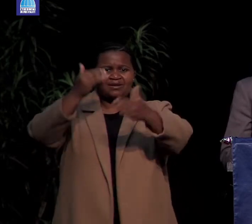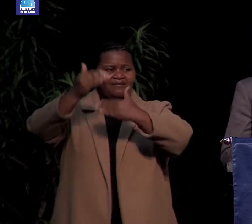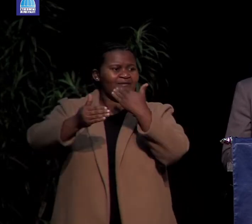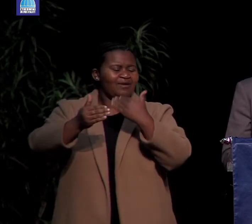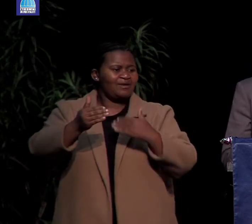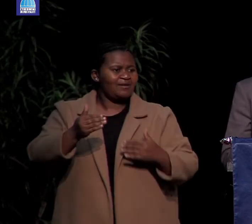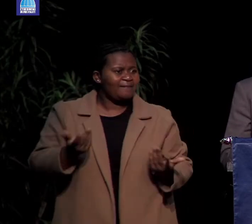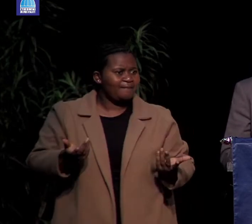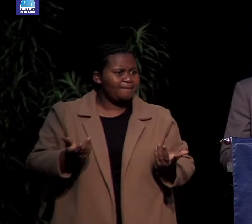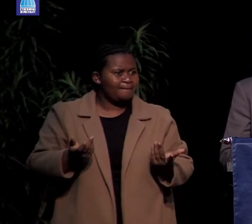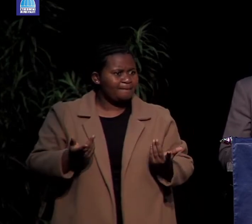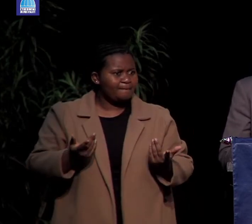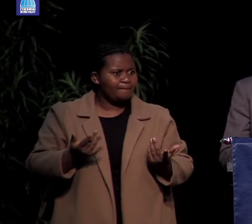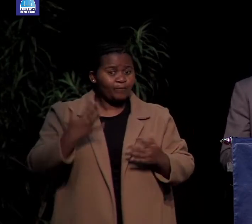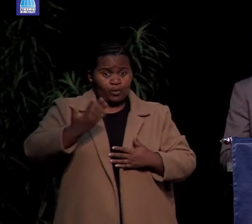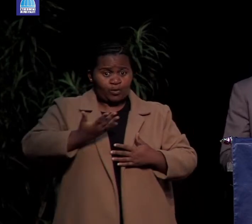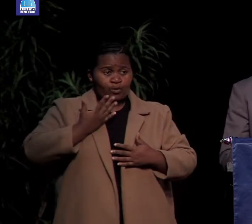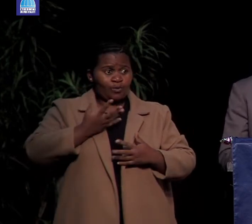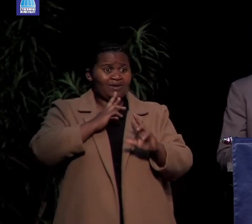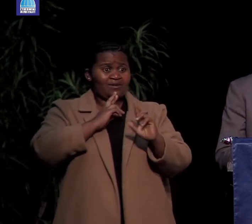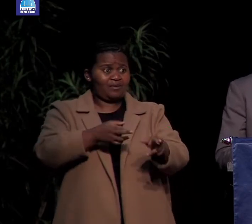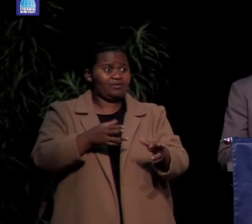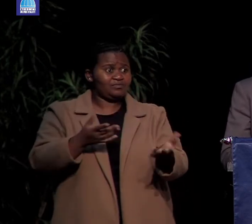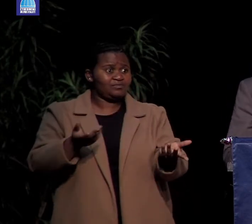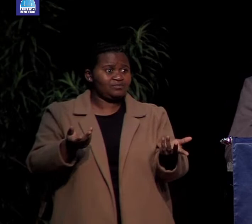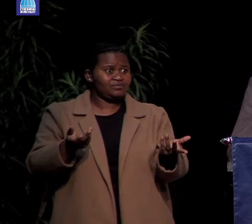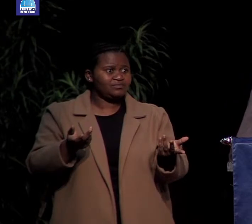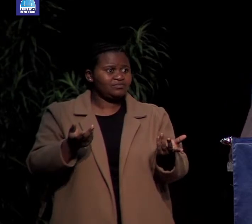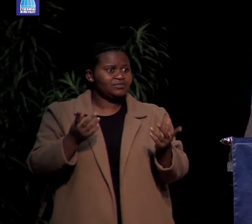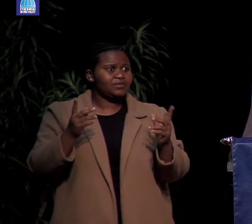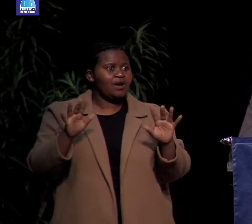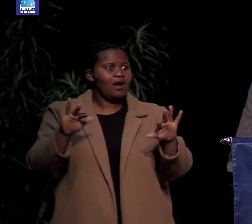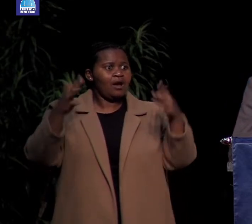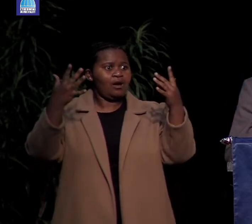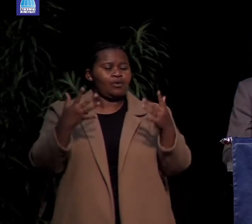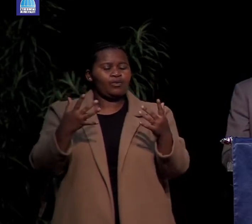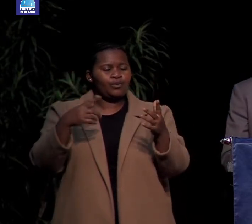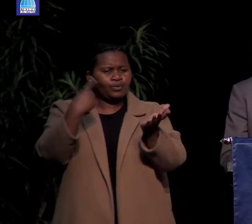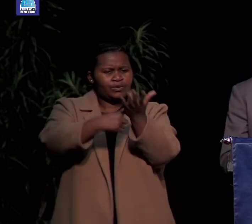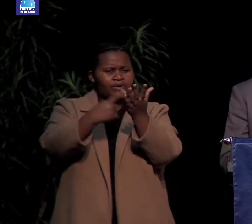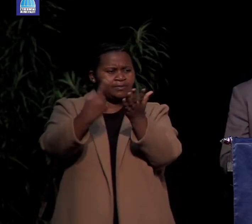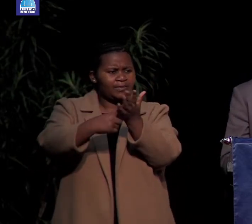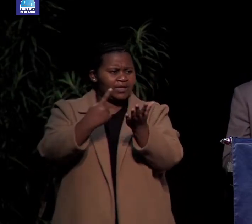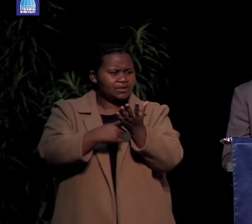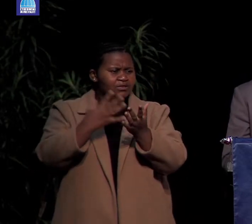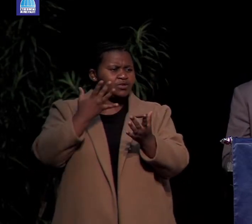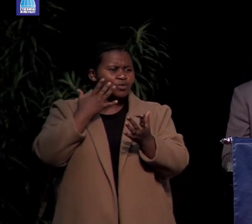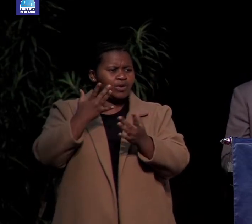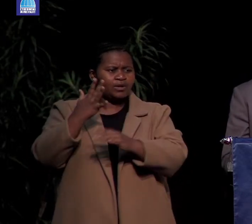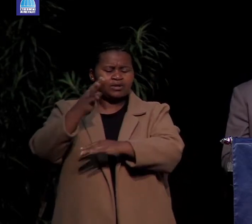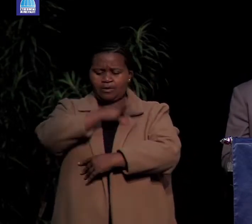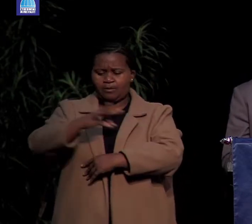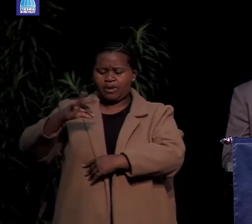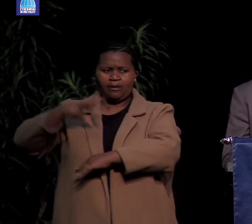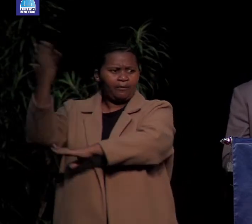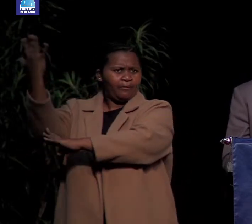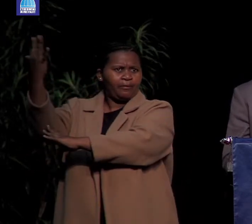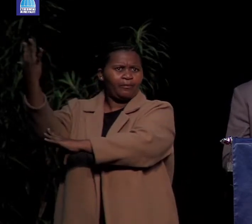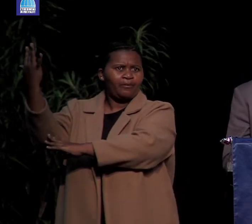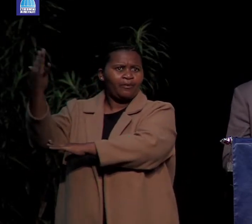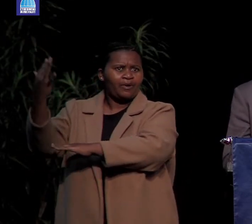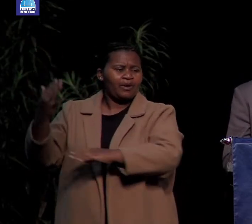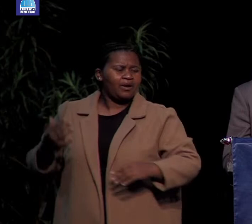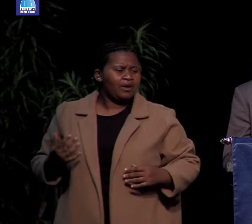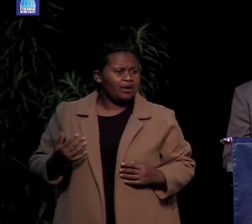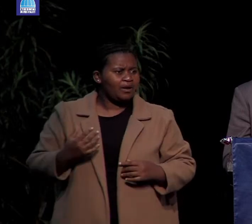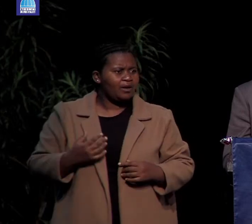the report. We want the report. This is written. We can't- But how can you debate the matter while the mayor is still presenting? No, you are not listening. We want